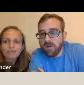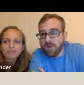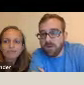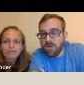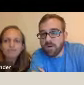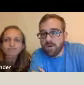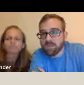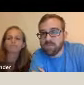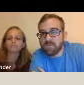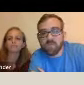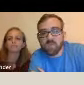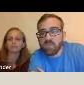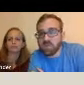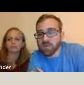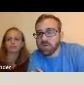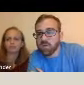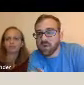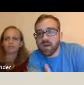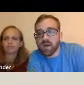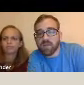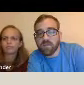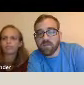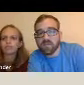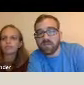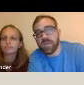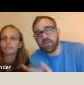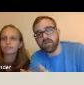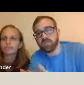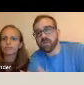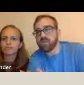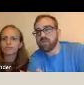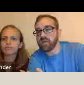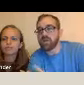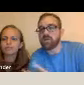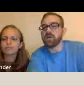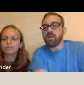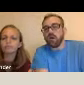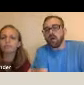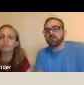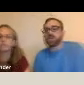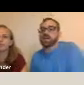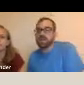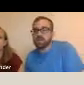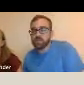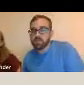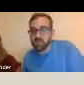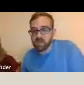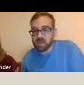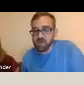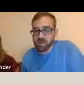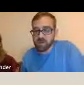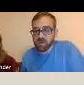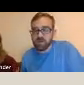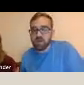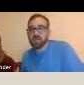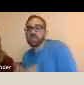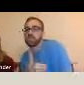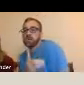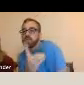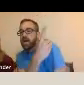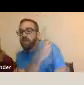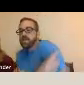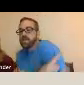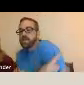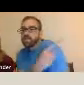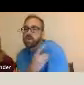yours. Perfect. Well, I'm Dan, and this is my wife, Carolyn. Our assigned names to maybe make your life a little bit